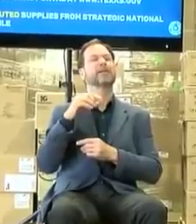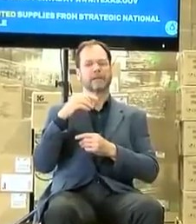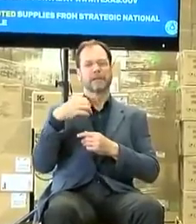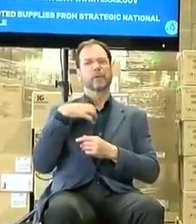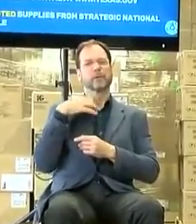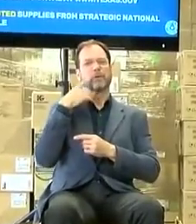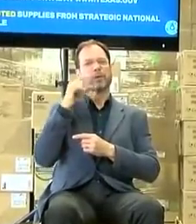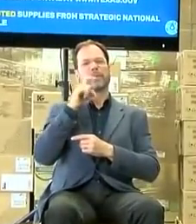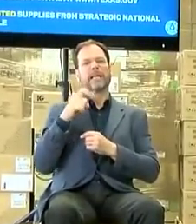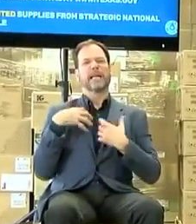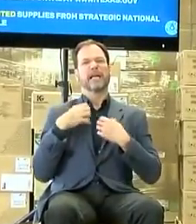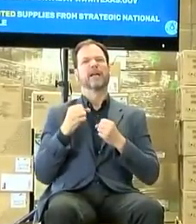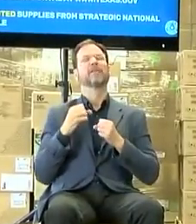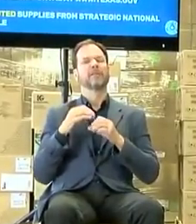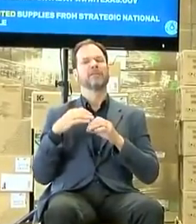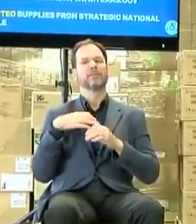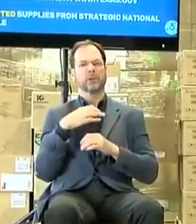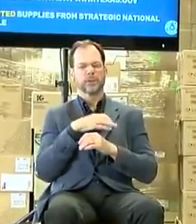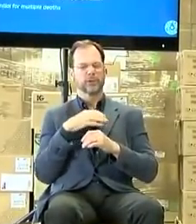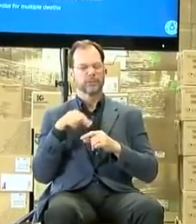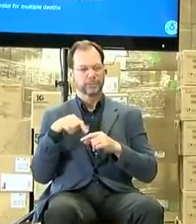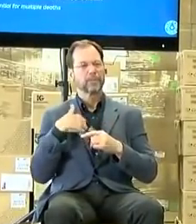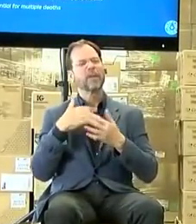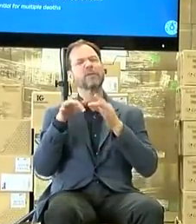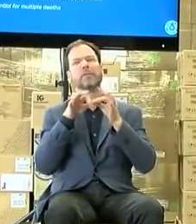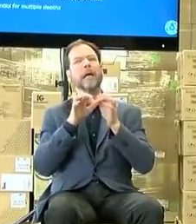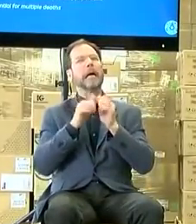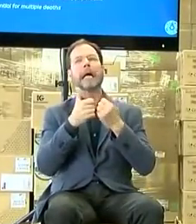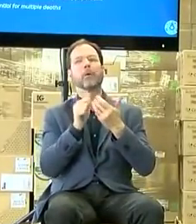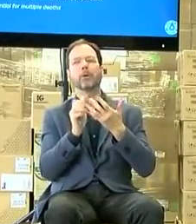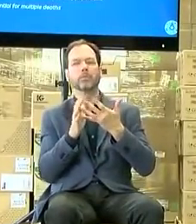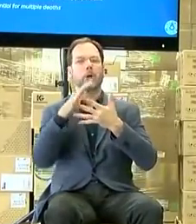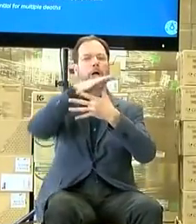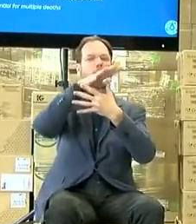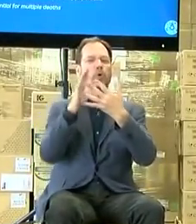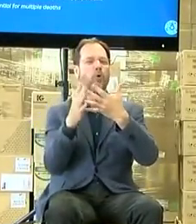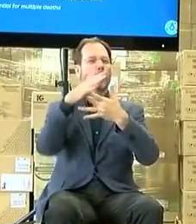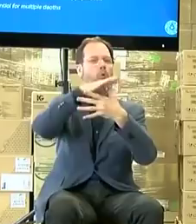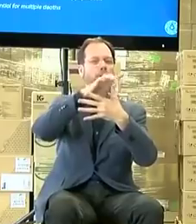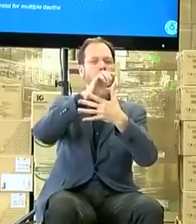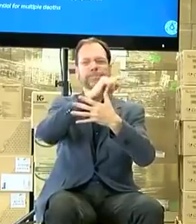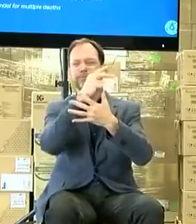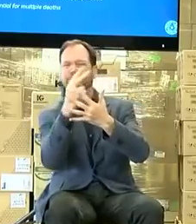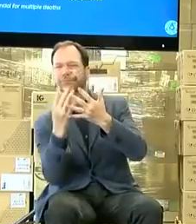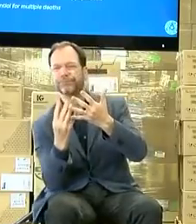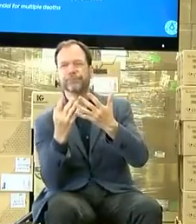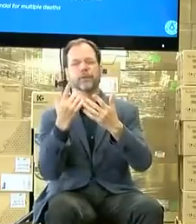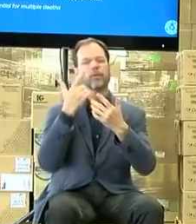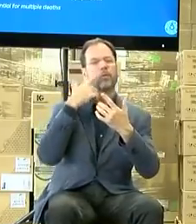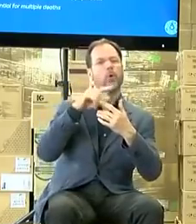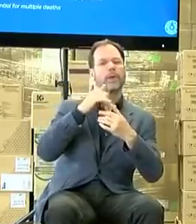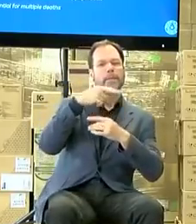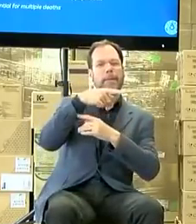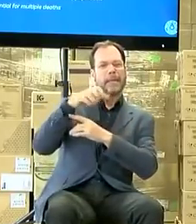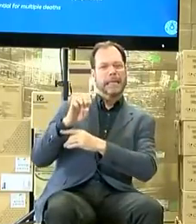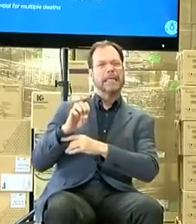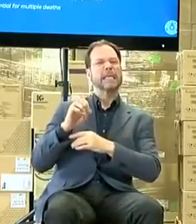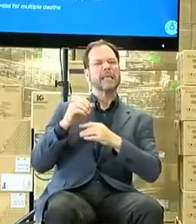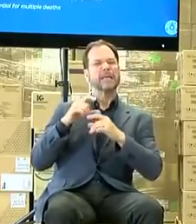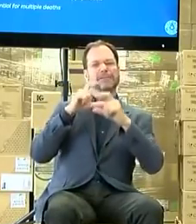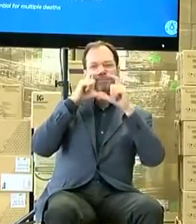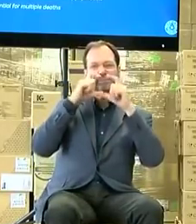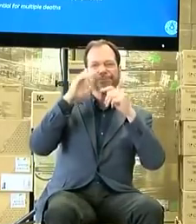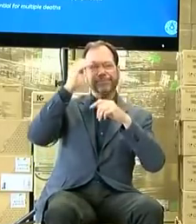Health Services. I want to talk a little bit about how we have prioritized the distribution of the personal protective equipment that we